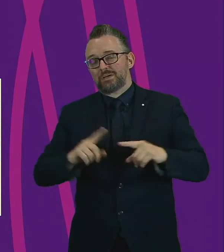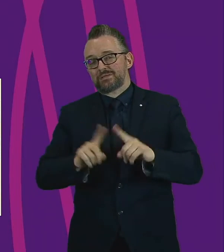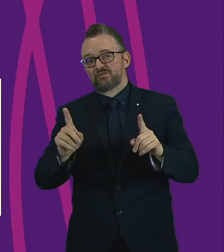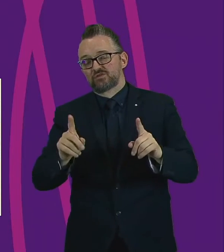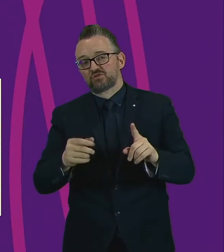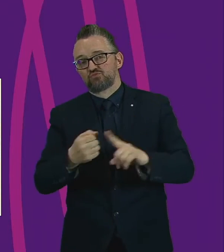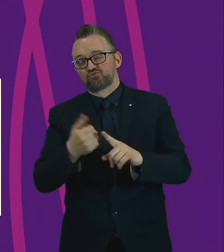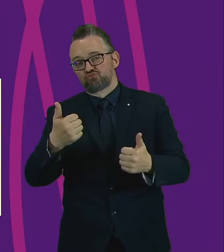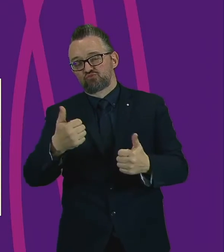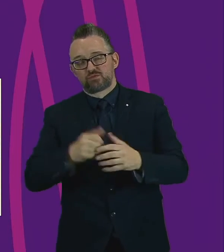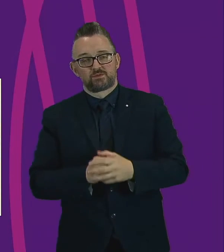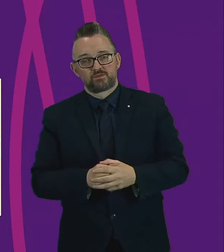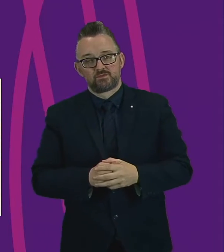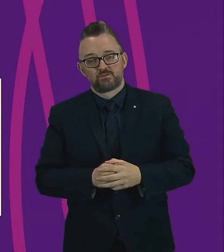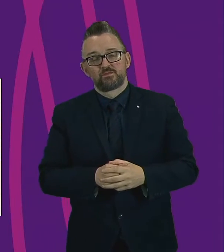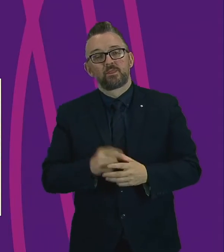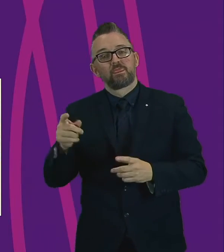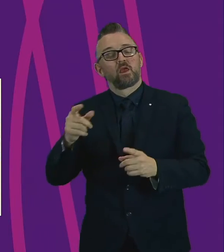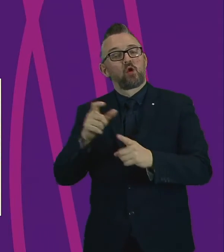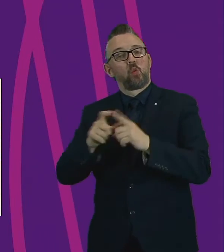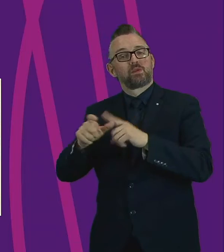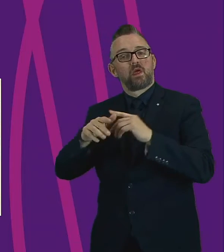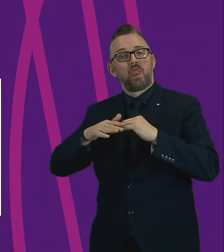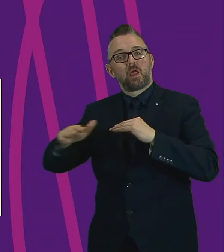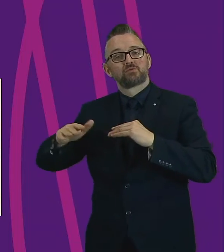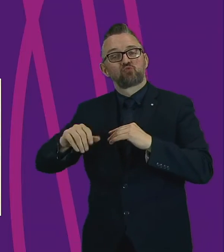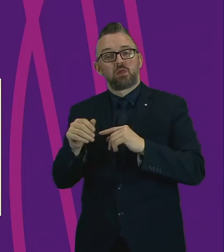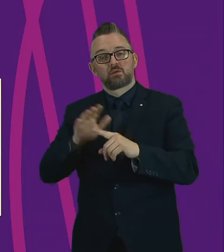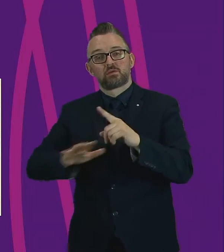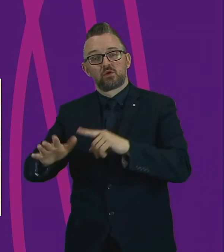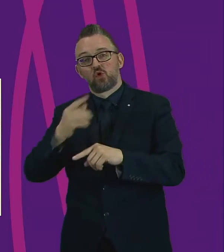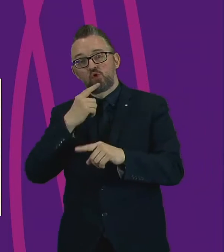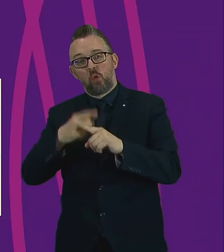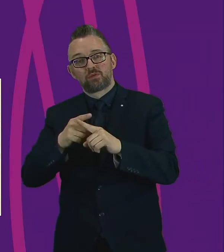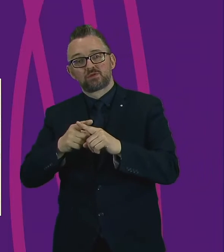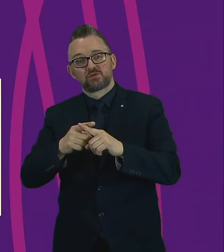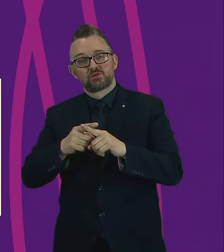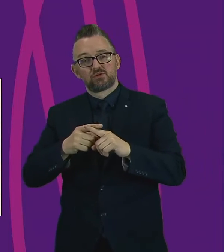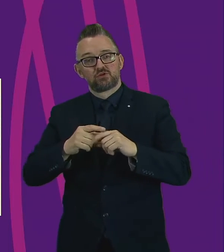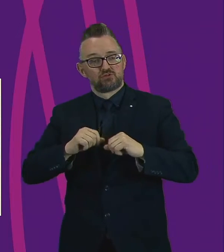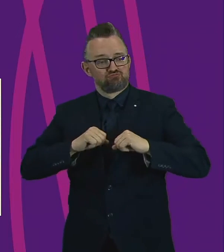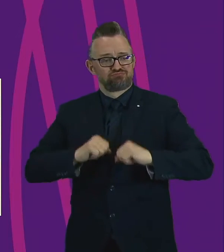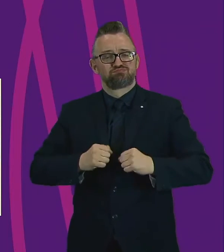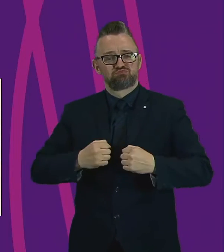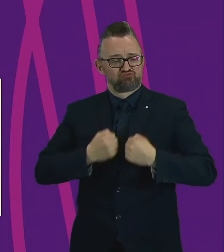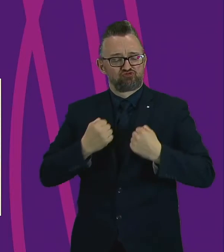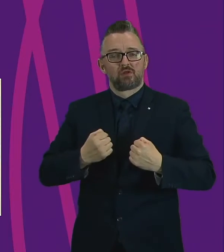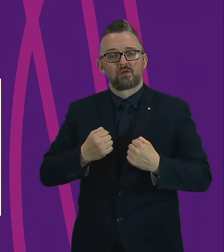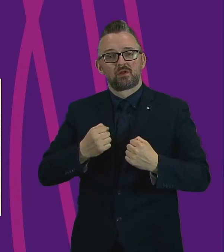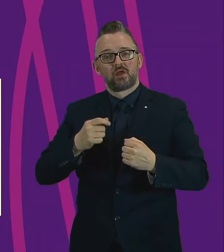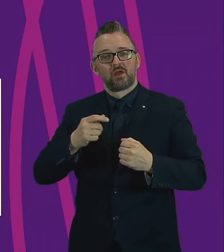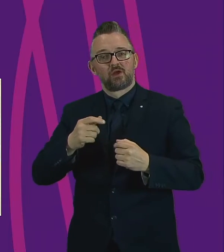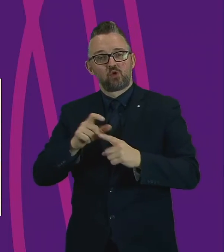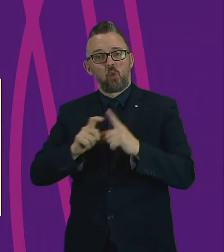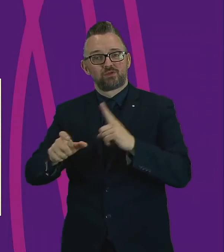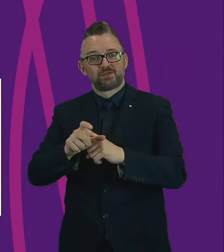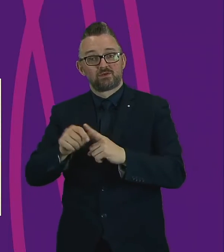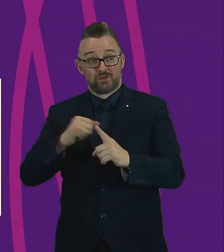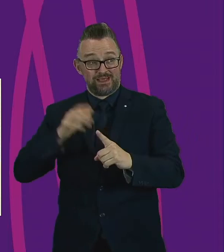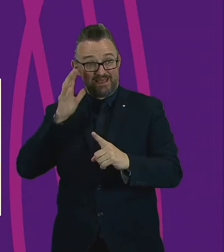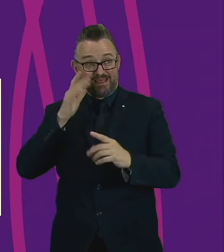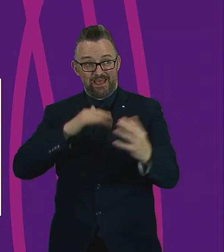Scotland, in their briefing for the debate today, talked about resilient communities, and this is very true. We're hearing about this